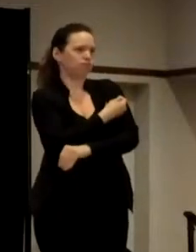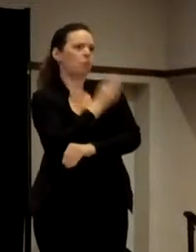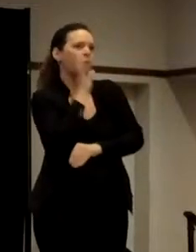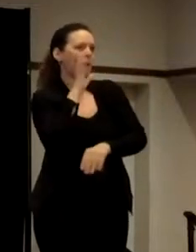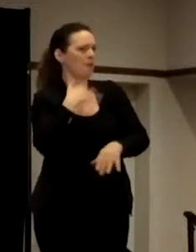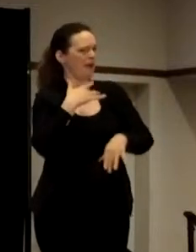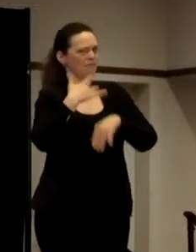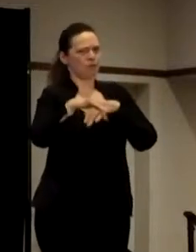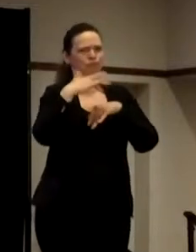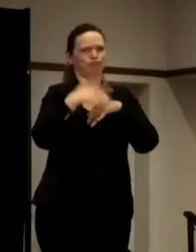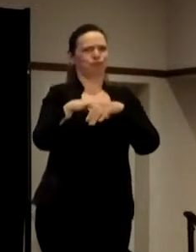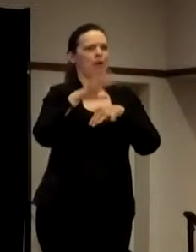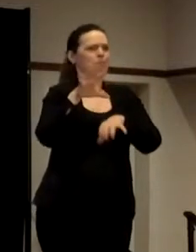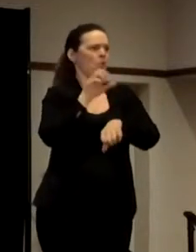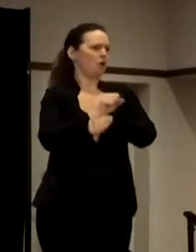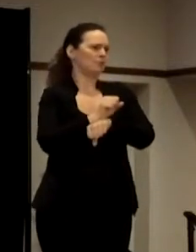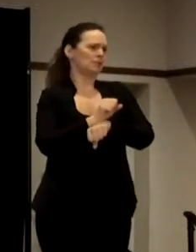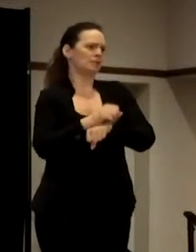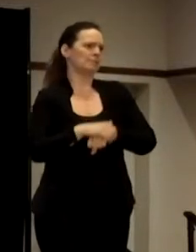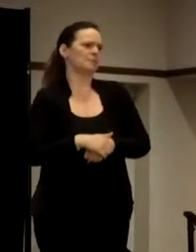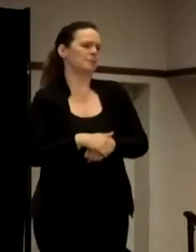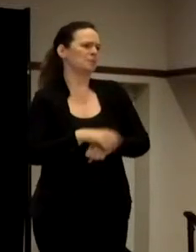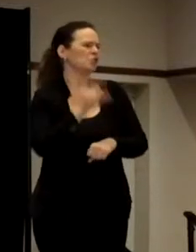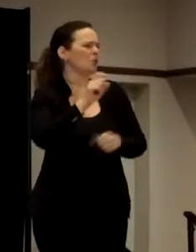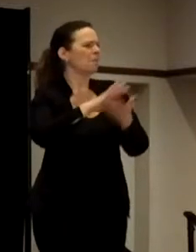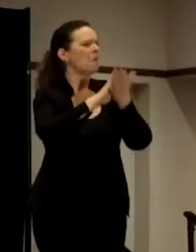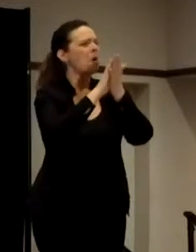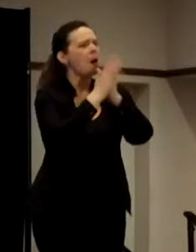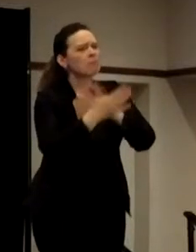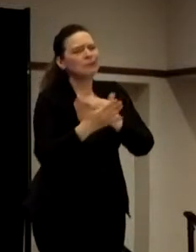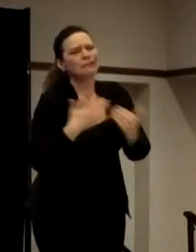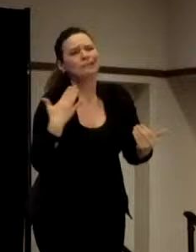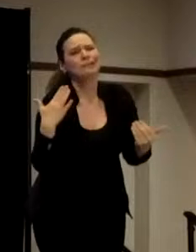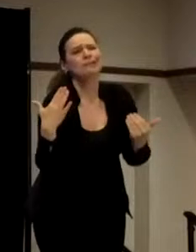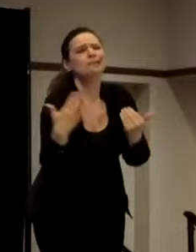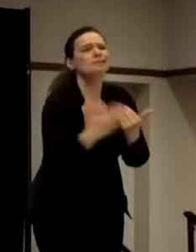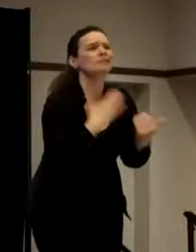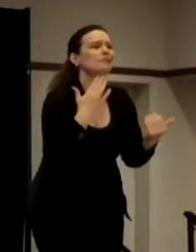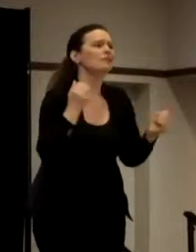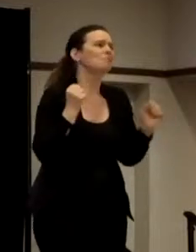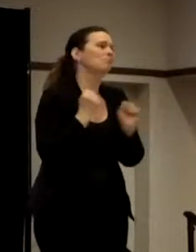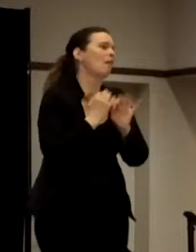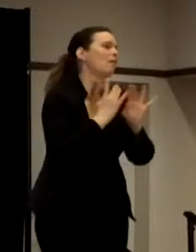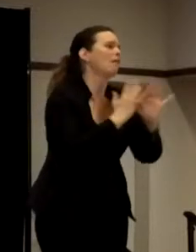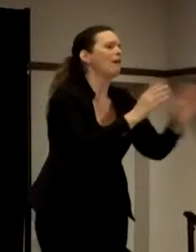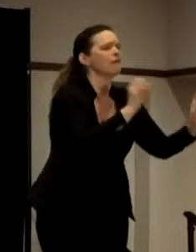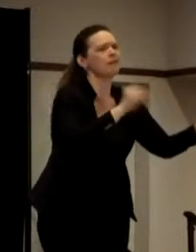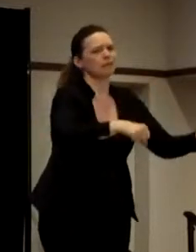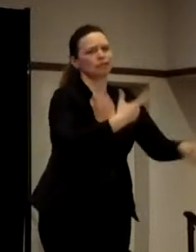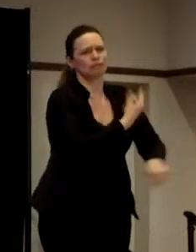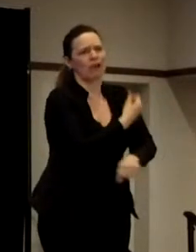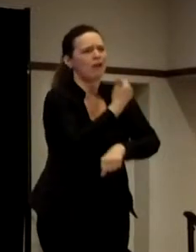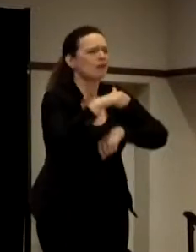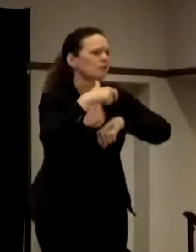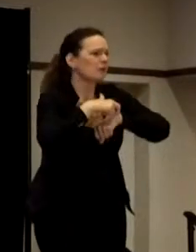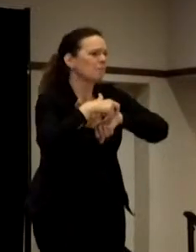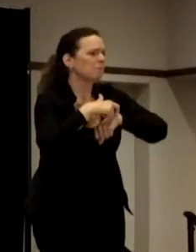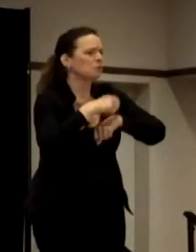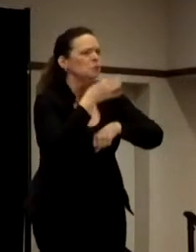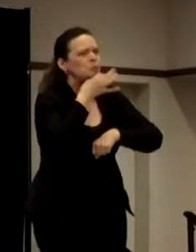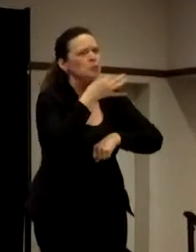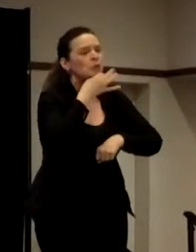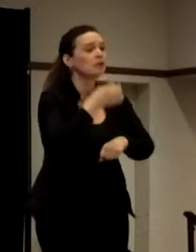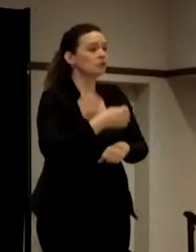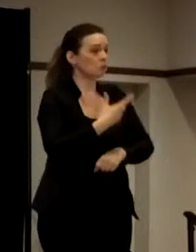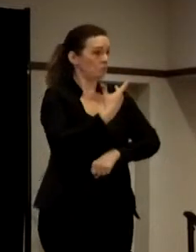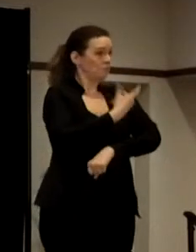and easier. We, I think, have clinics today and tomorrow, and on Wednesday we'll be opening up